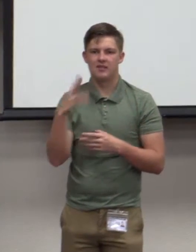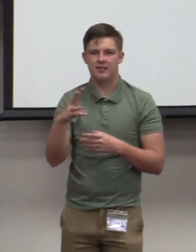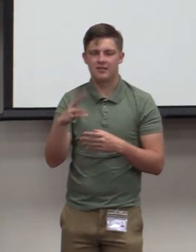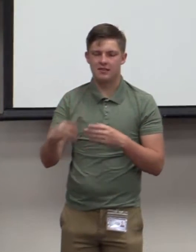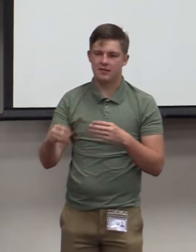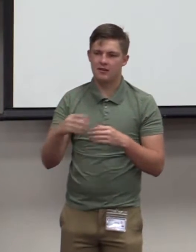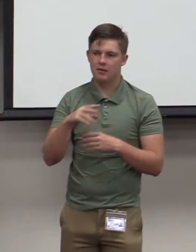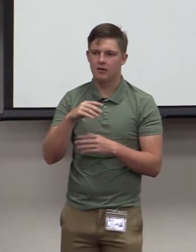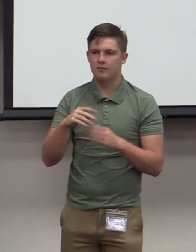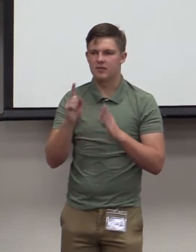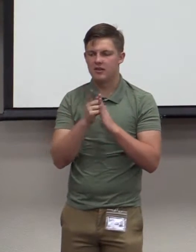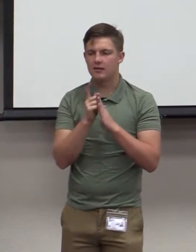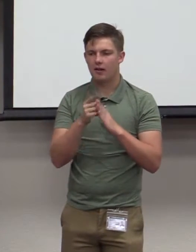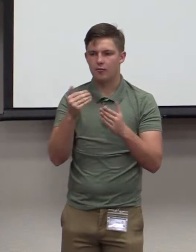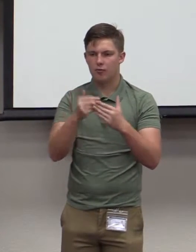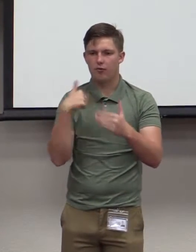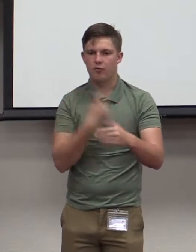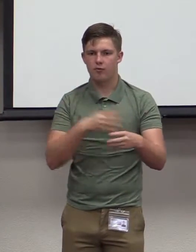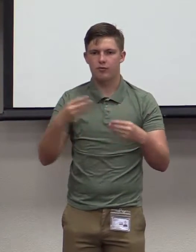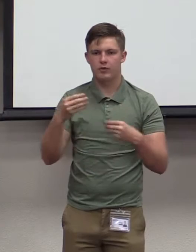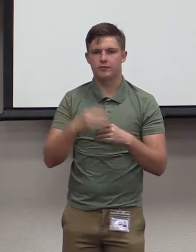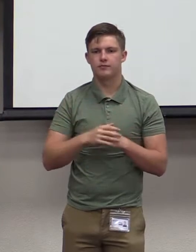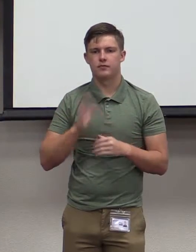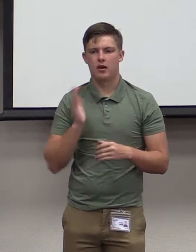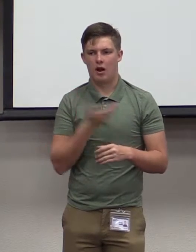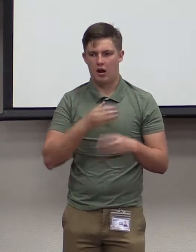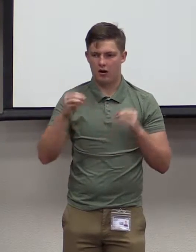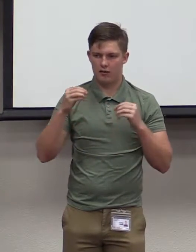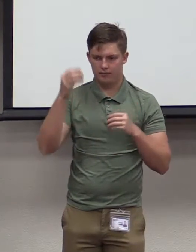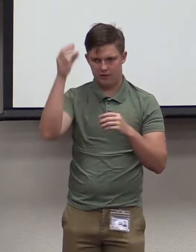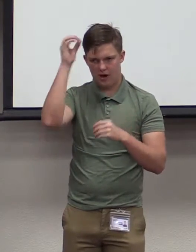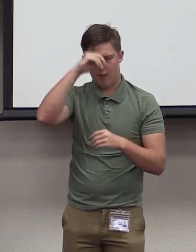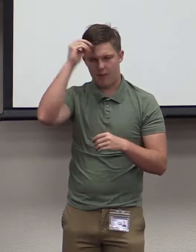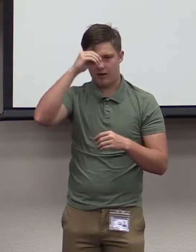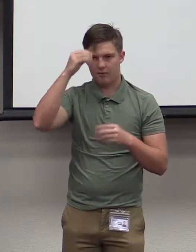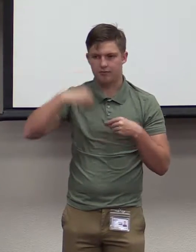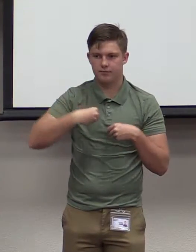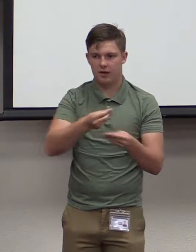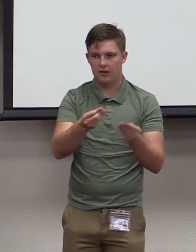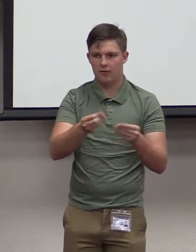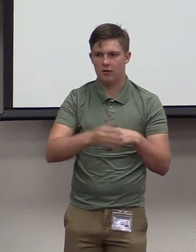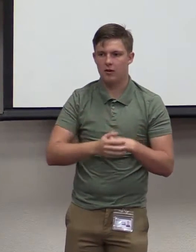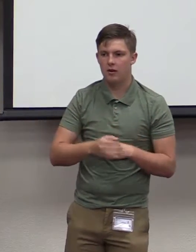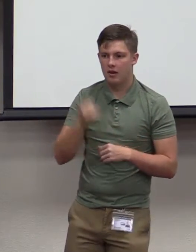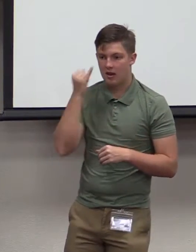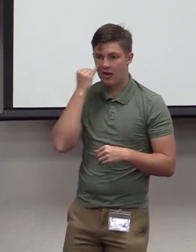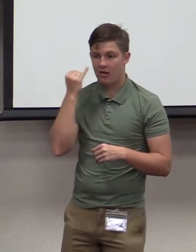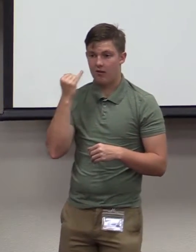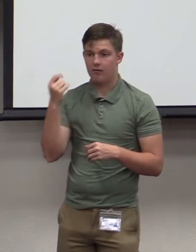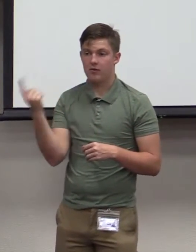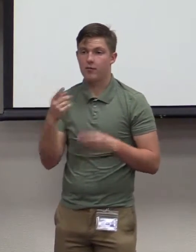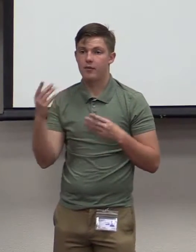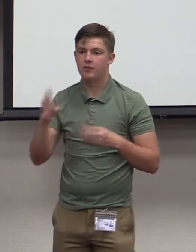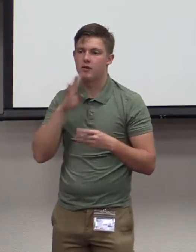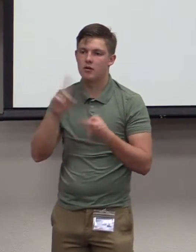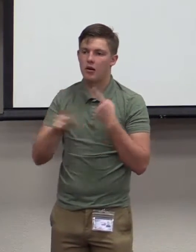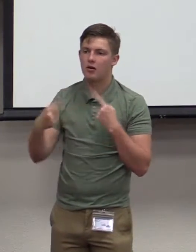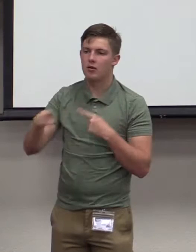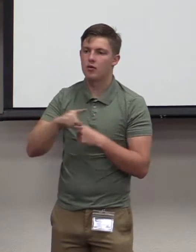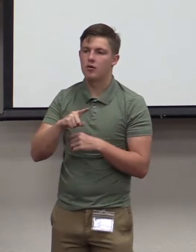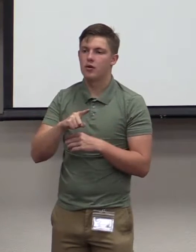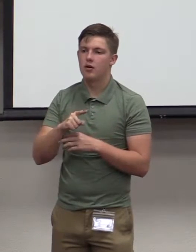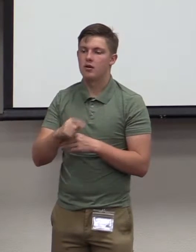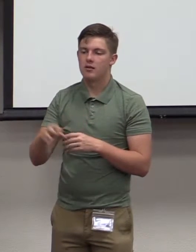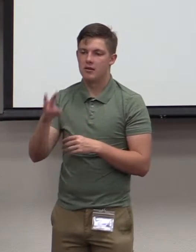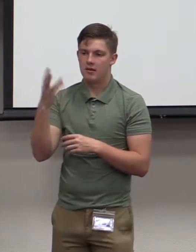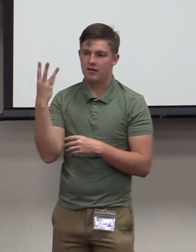opinion. So if you start talking to somebody, or someone starts talking to you, it takes only 16 seconds before you